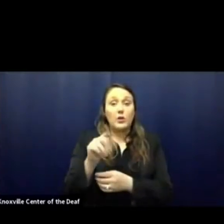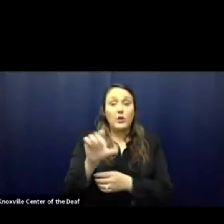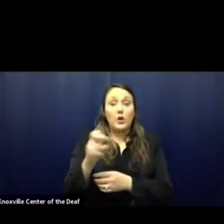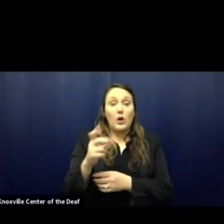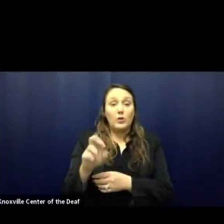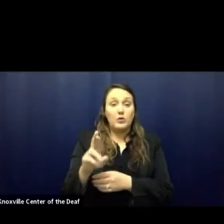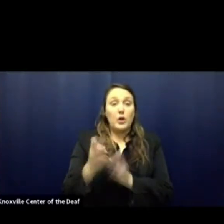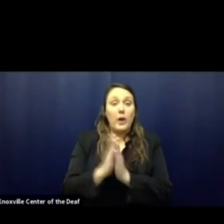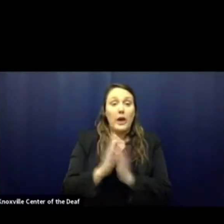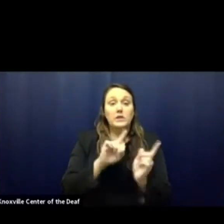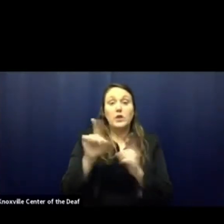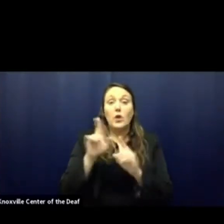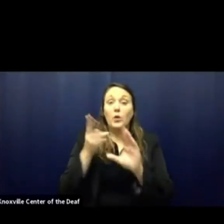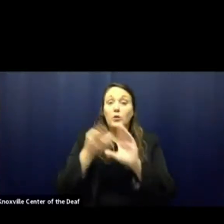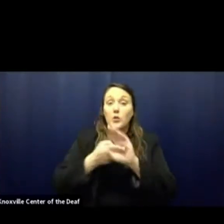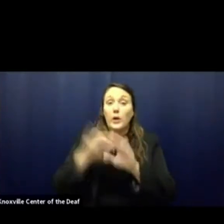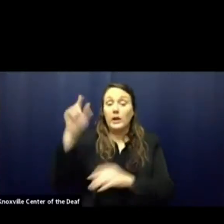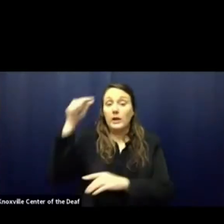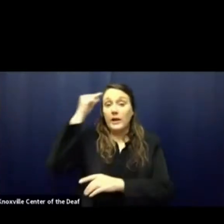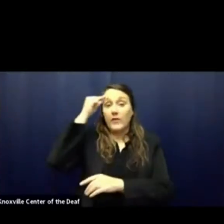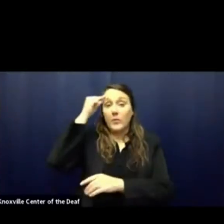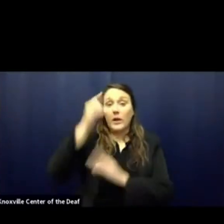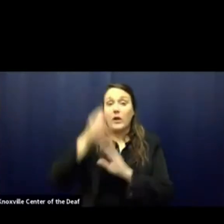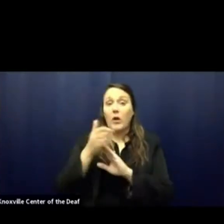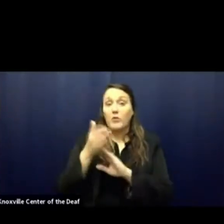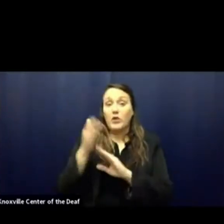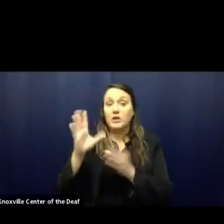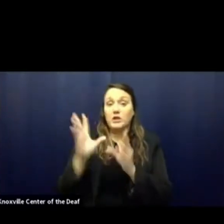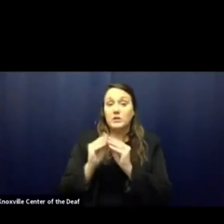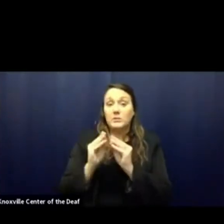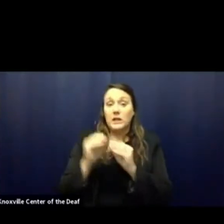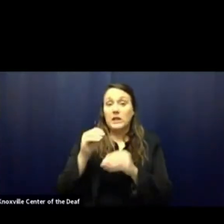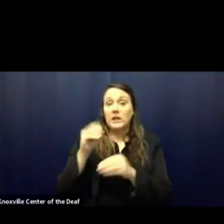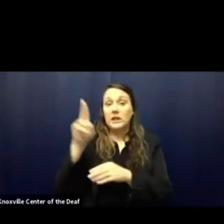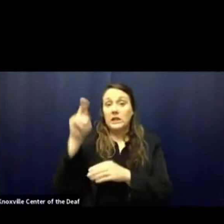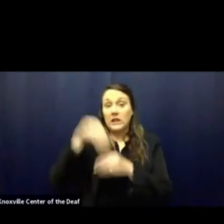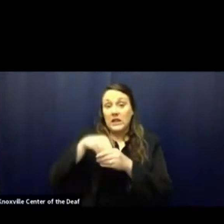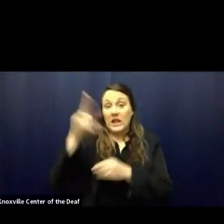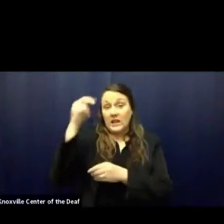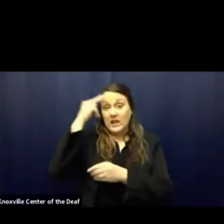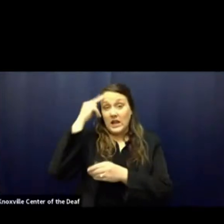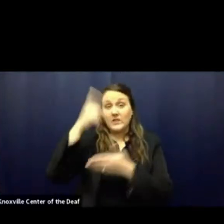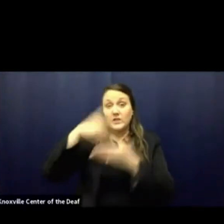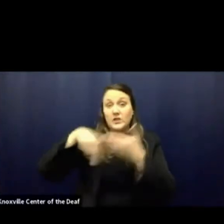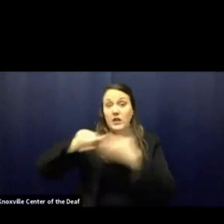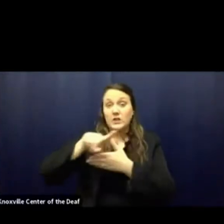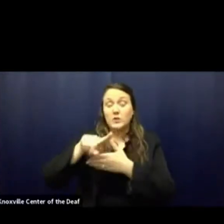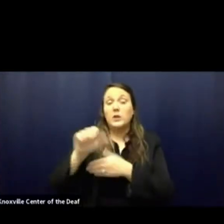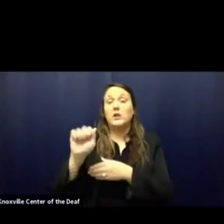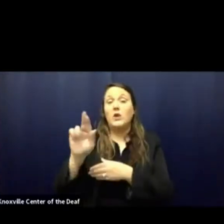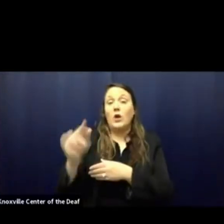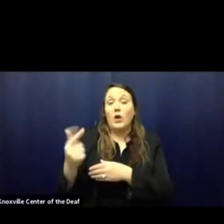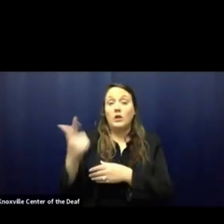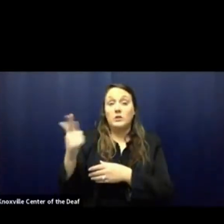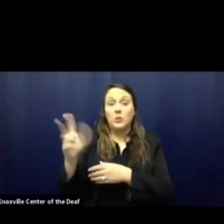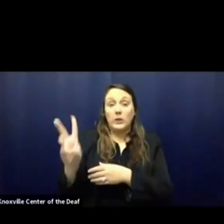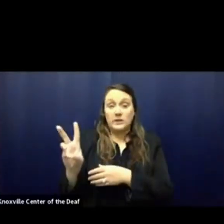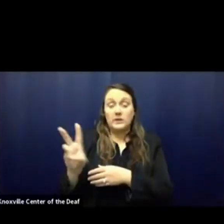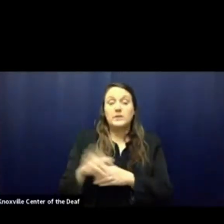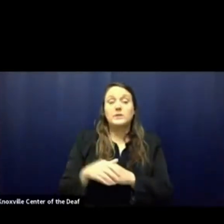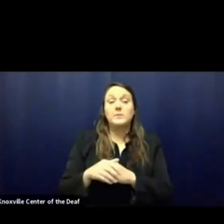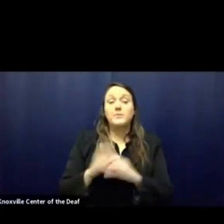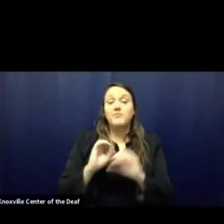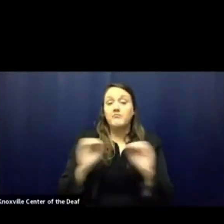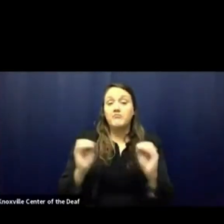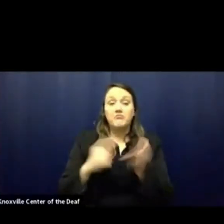Joint Government Operations Committee meeting in Nashville next Wednesday, August 26th. While there will be no deliberation